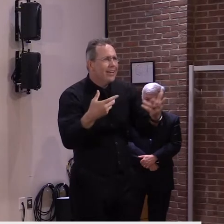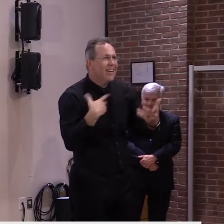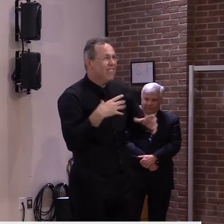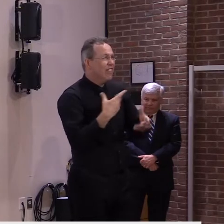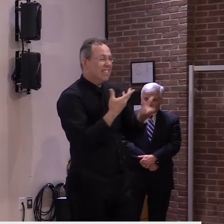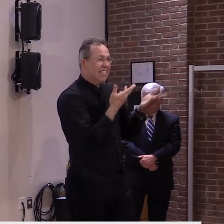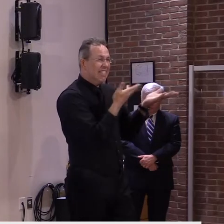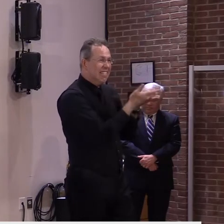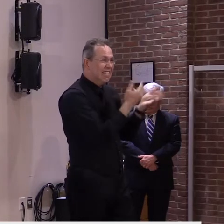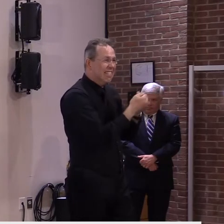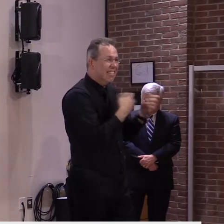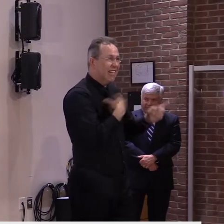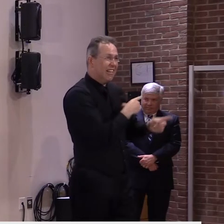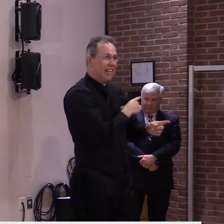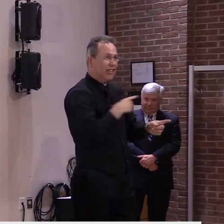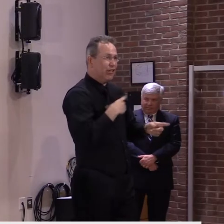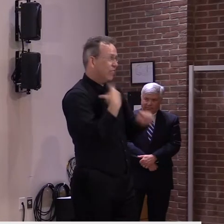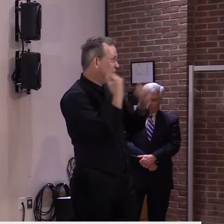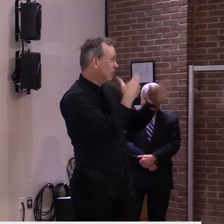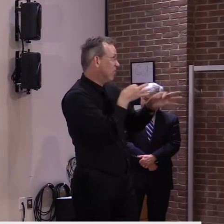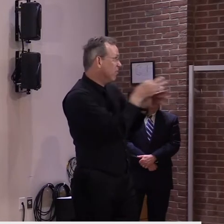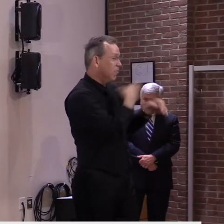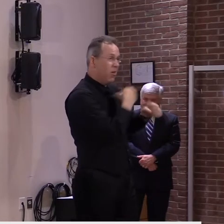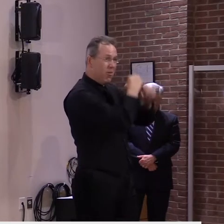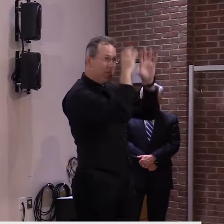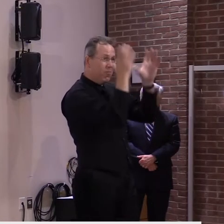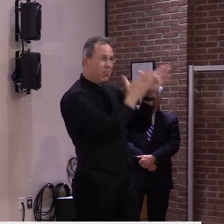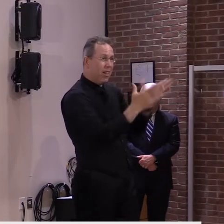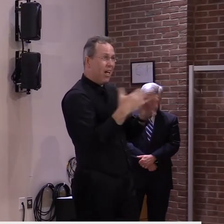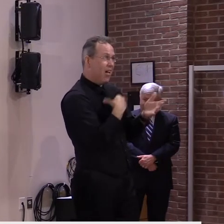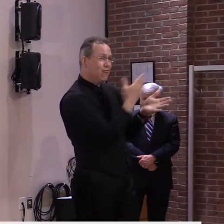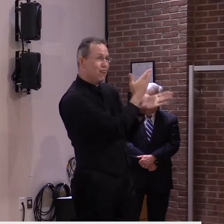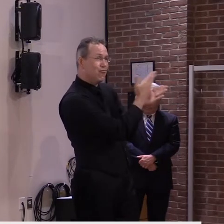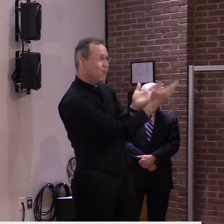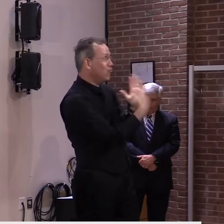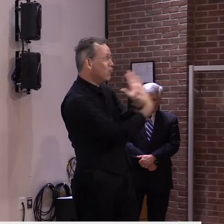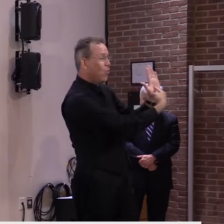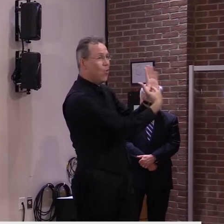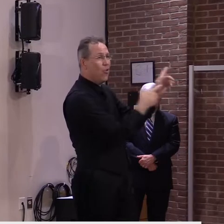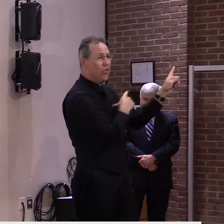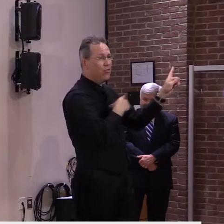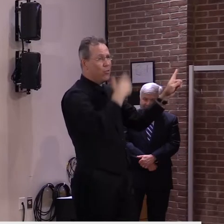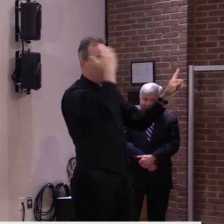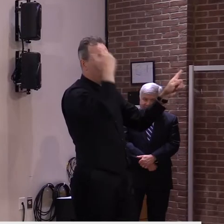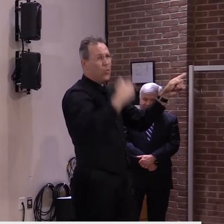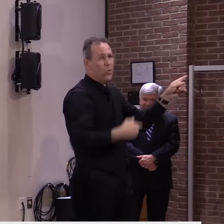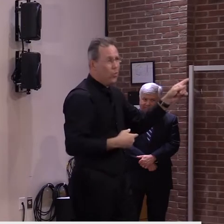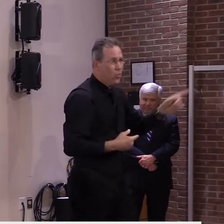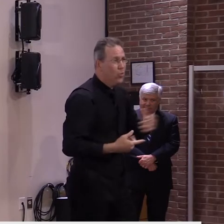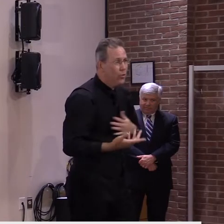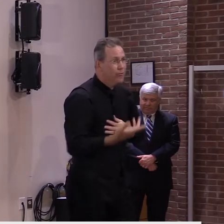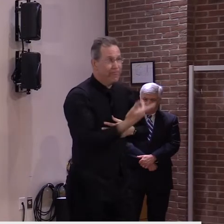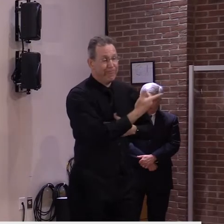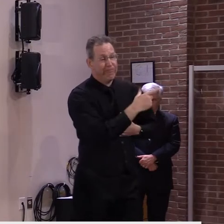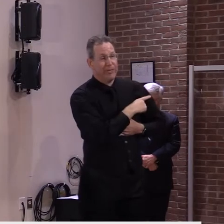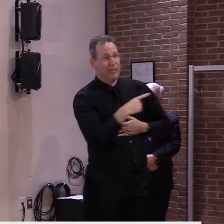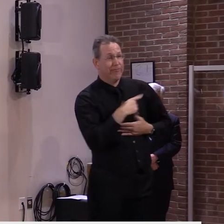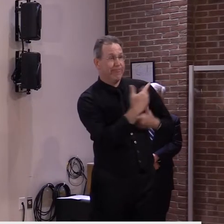I think it's time for the legislature to advocate for their vision. Again, we all agree that we